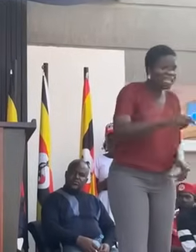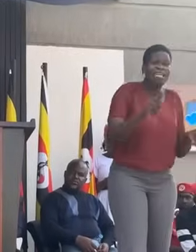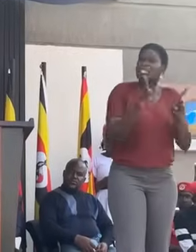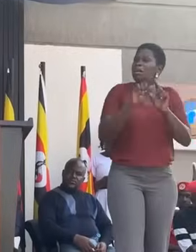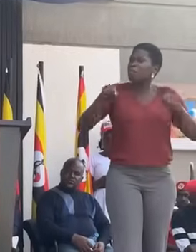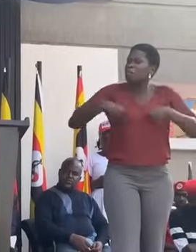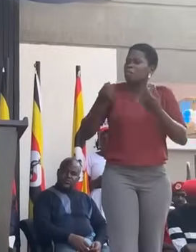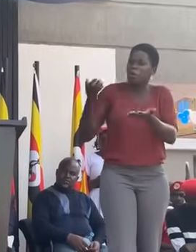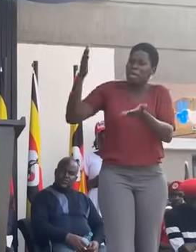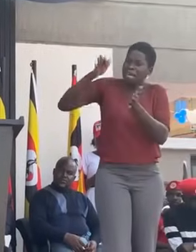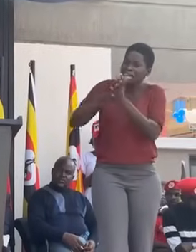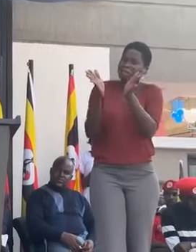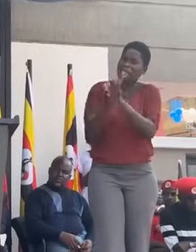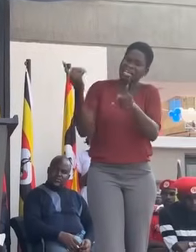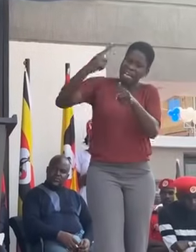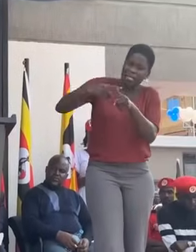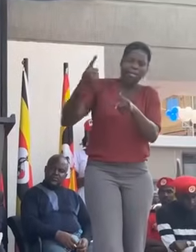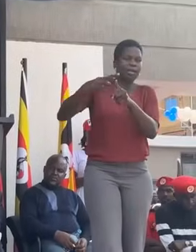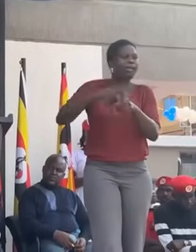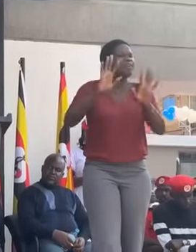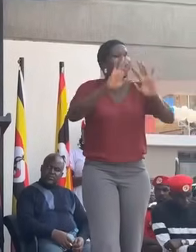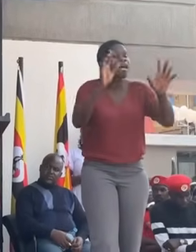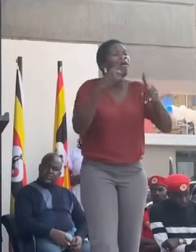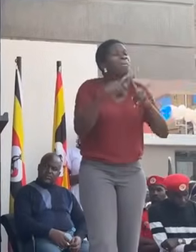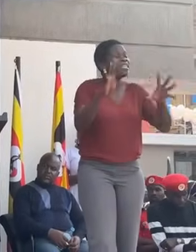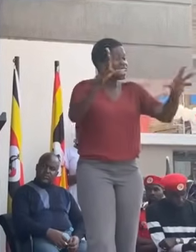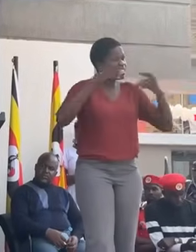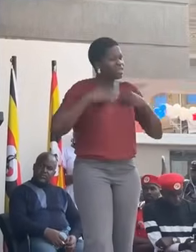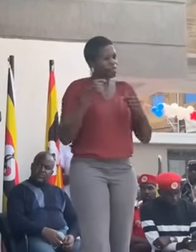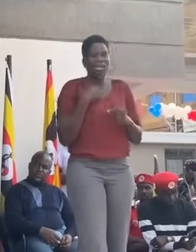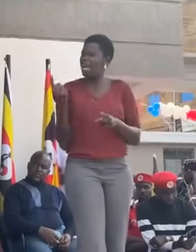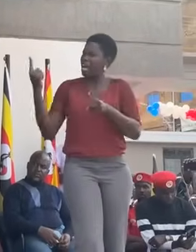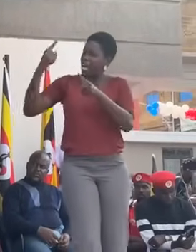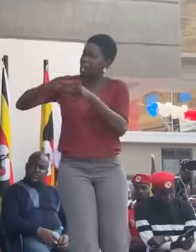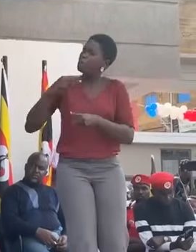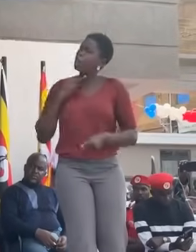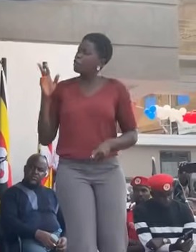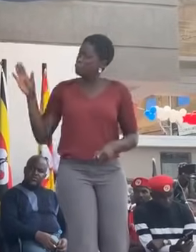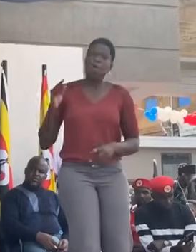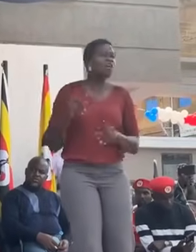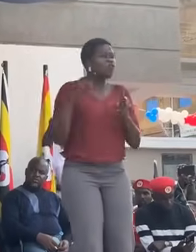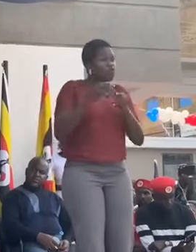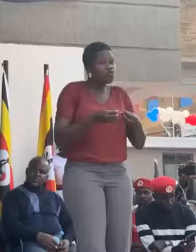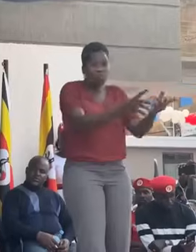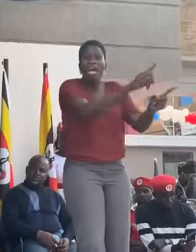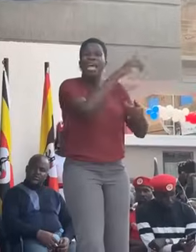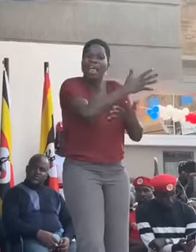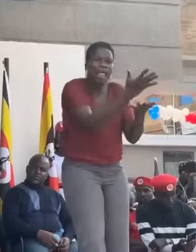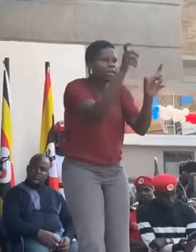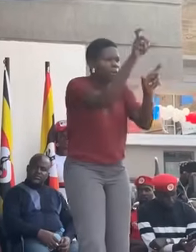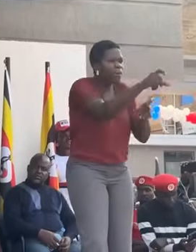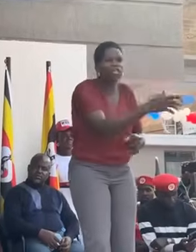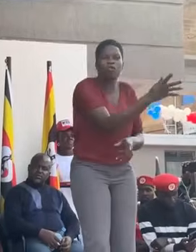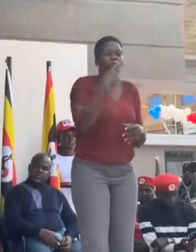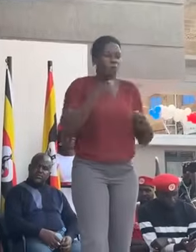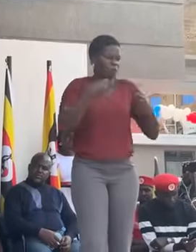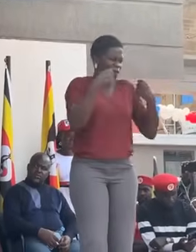kuinkana perfection yachogeddemu ne munzikirize nange nga teddoboozi lyange ku bigambo bi nti omuntu yenna